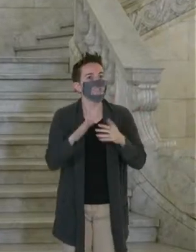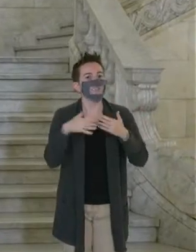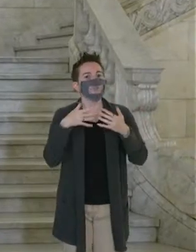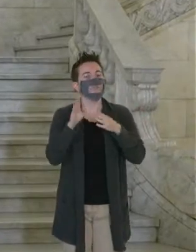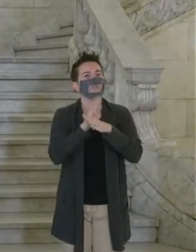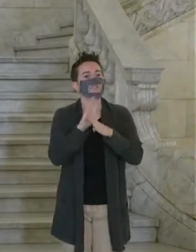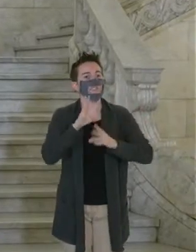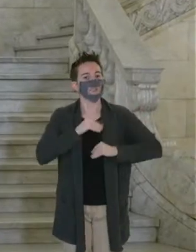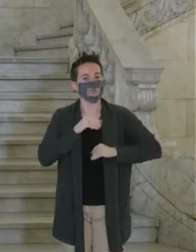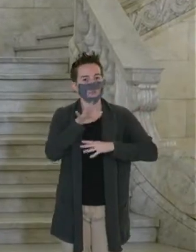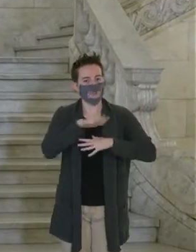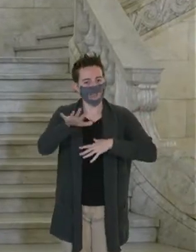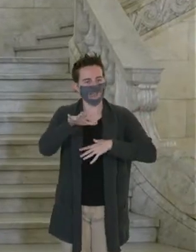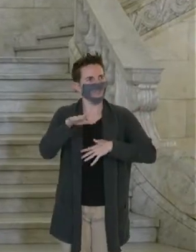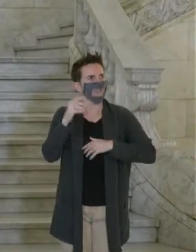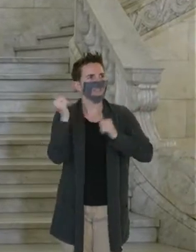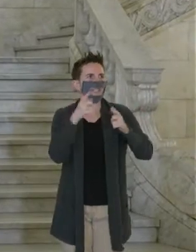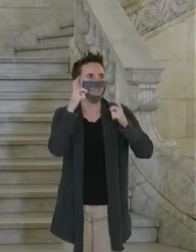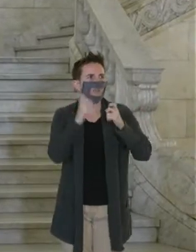owner in the region, and everyone should.